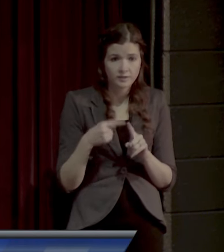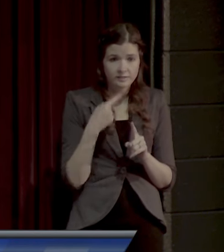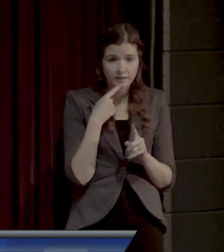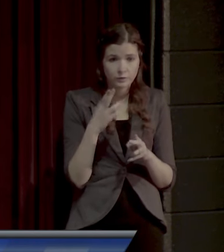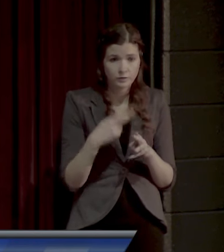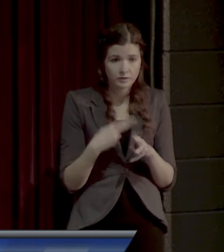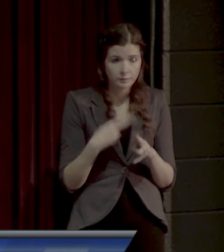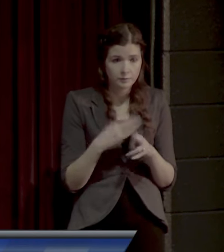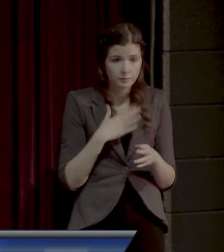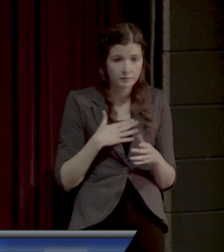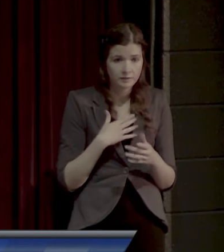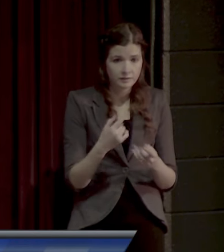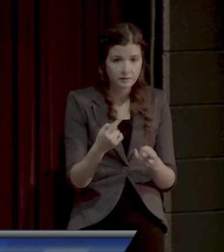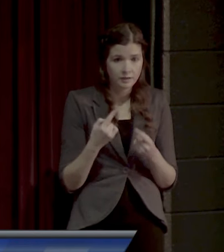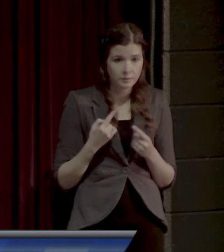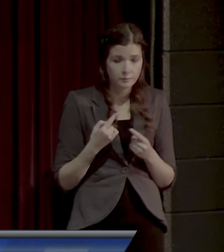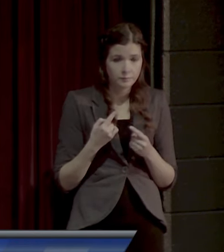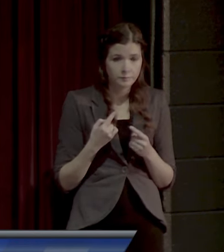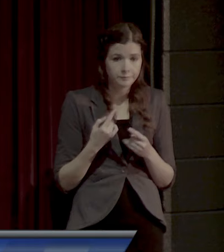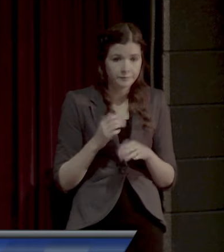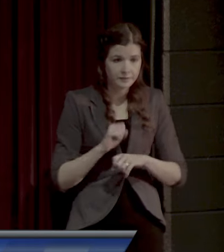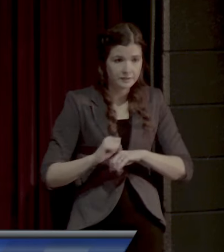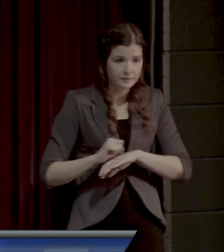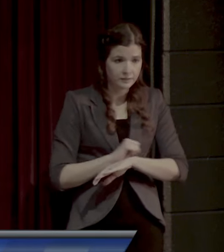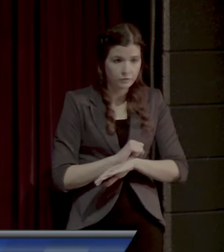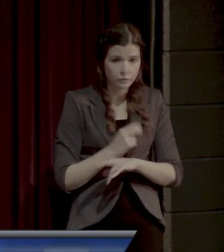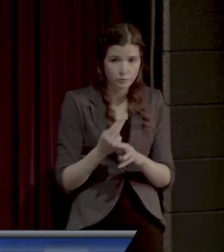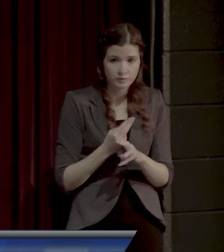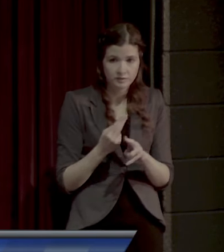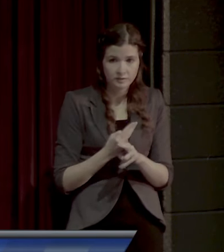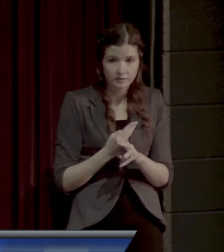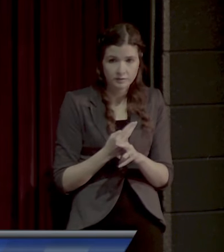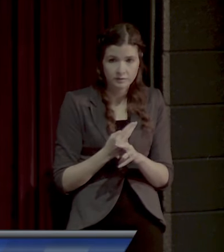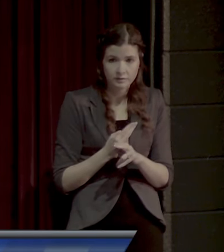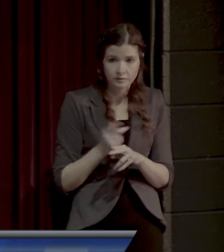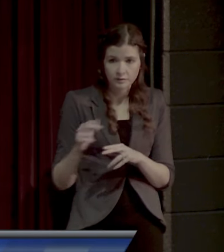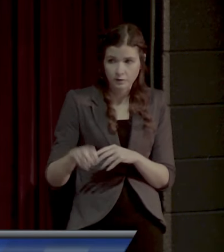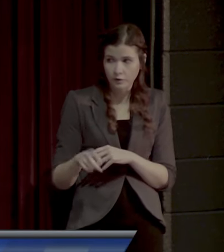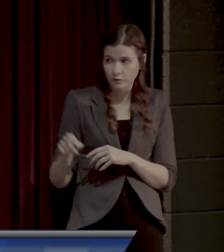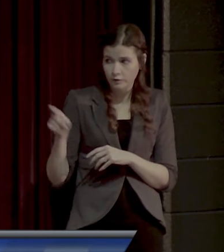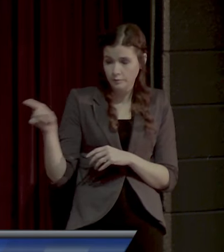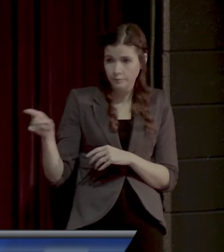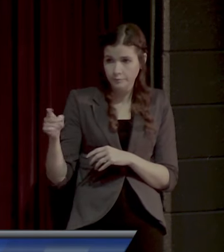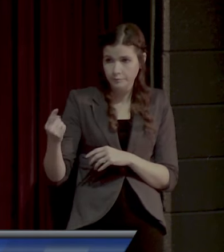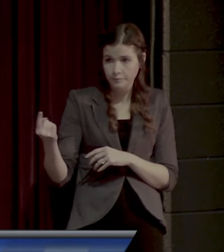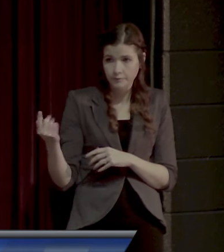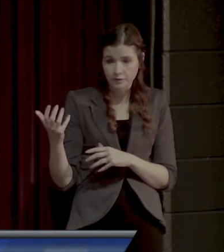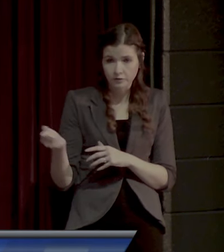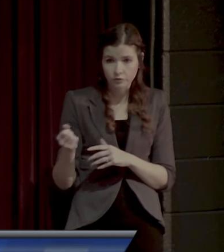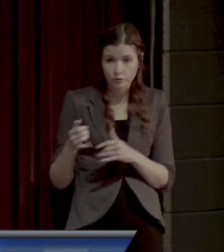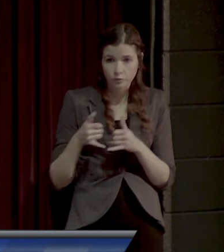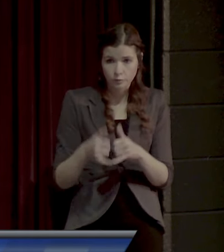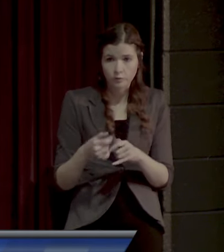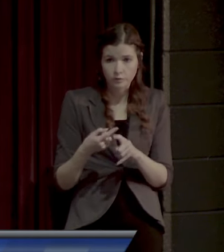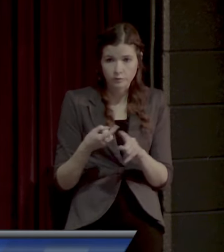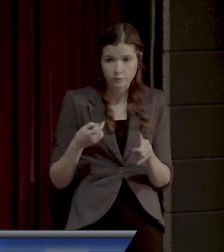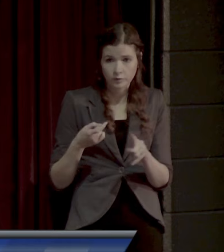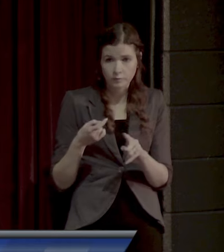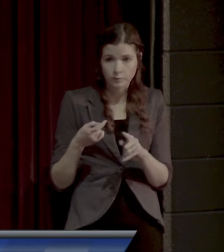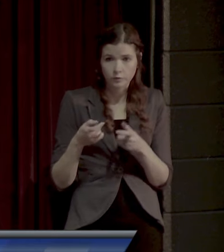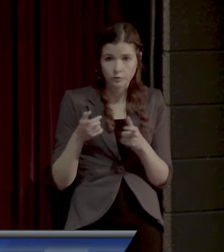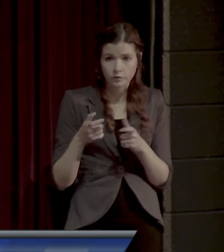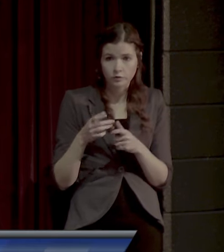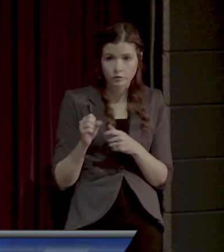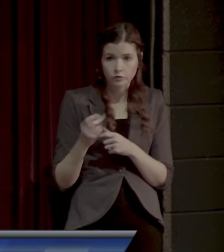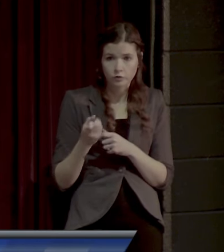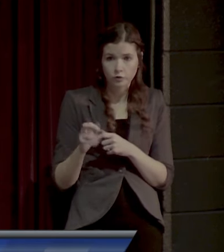your name, please make your way to the stage using the stairs on your left. Receive your award from Director Shark